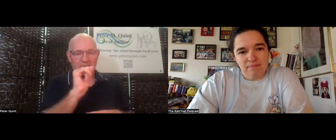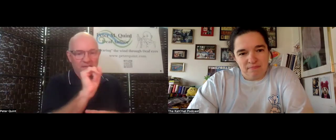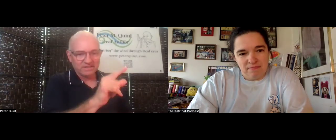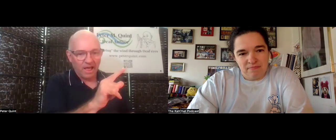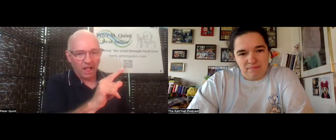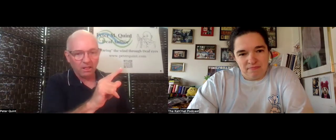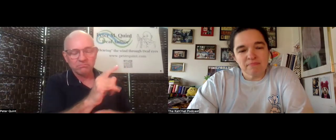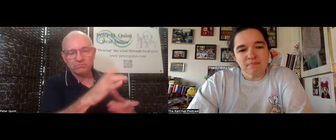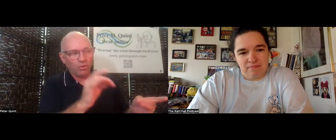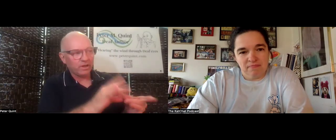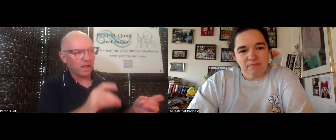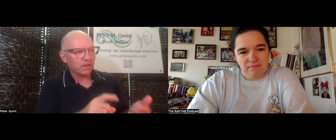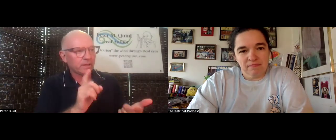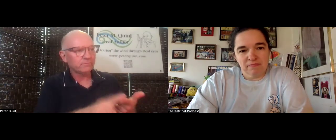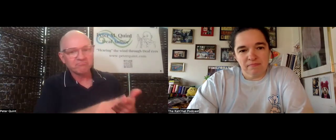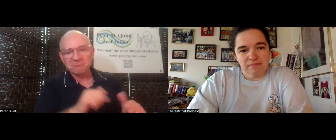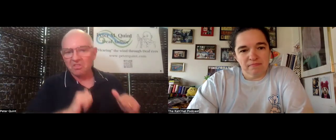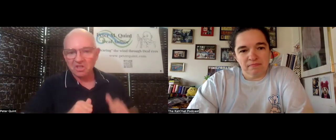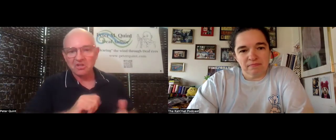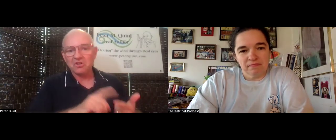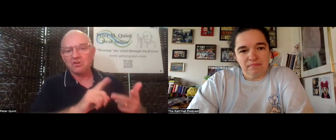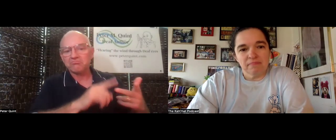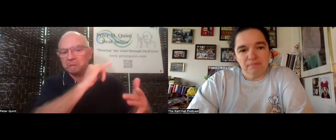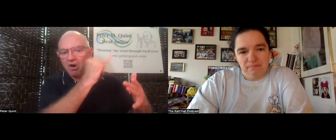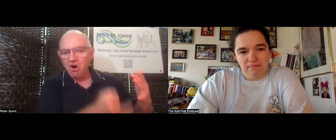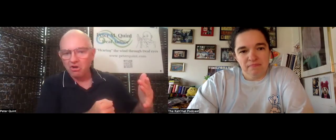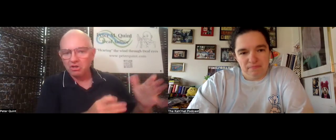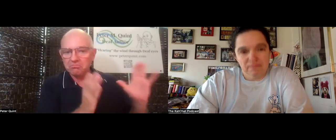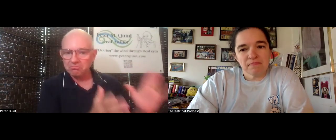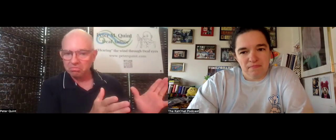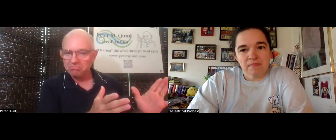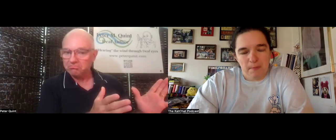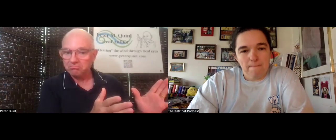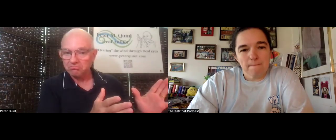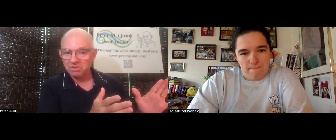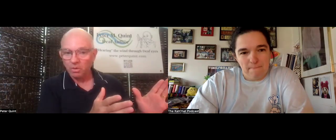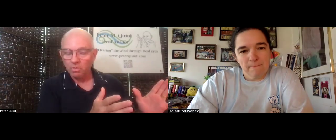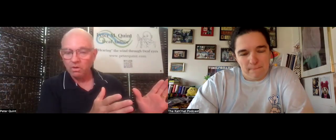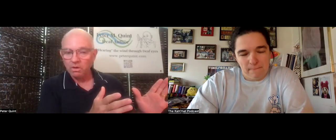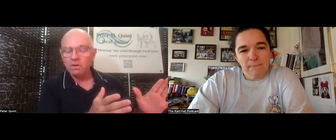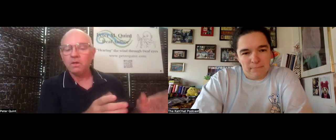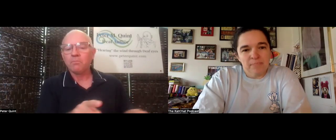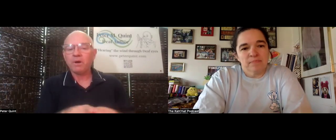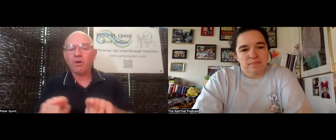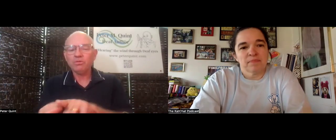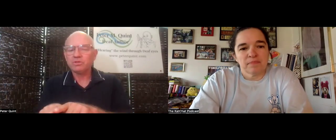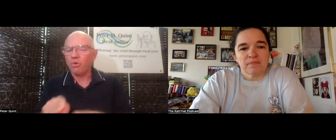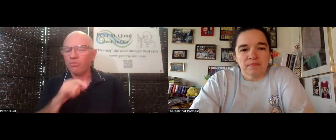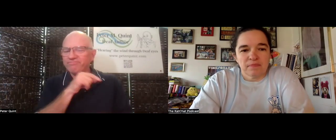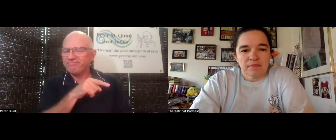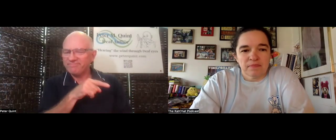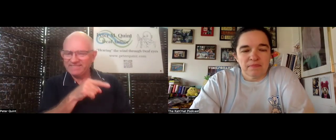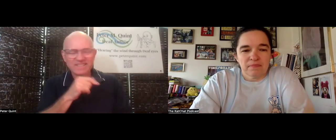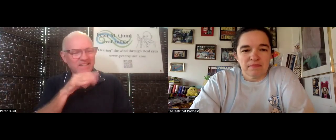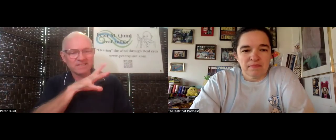Before ASL, storytelling, theater, art, you know, but